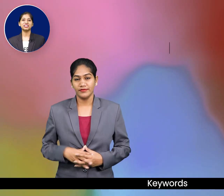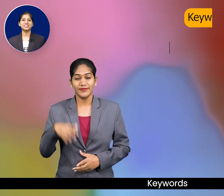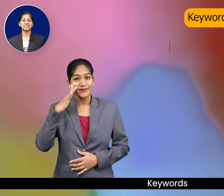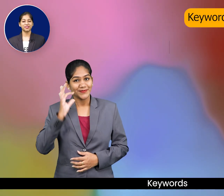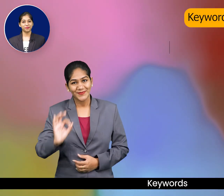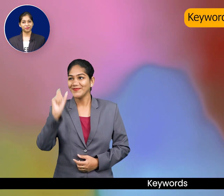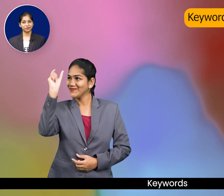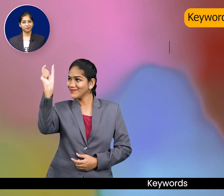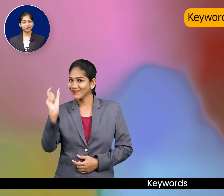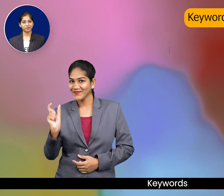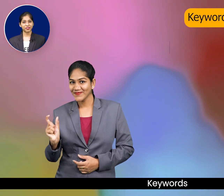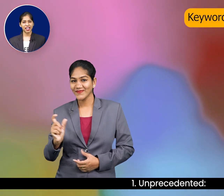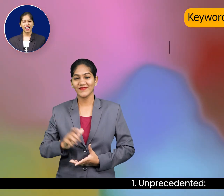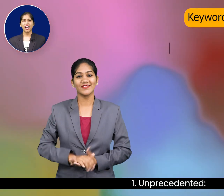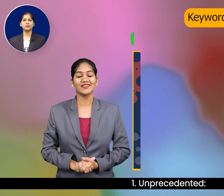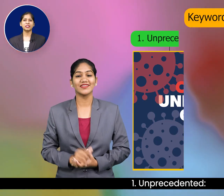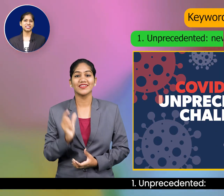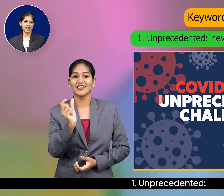Keywords: